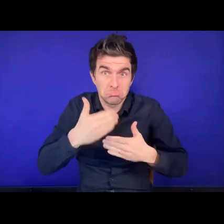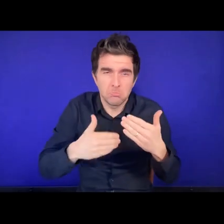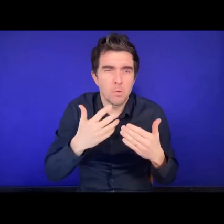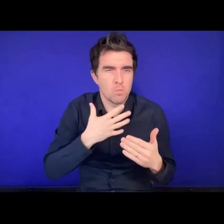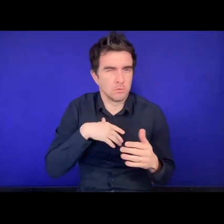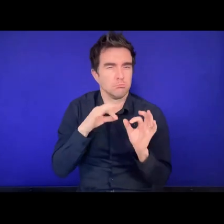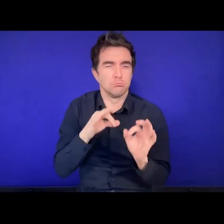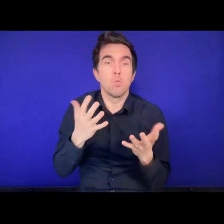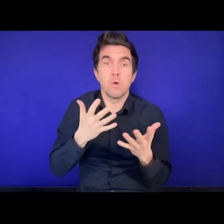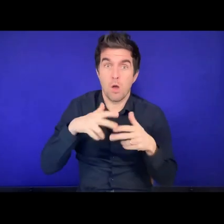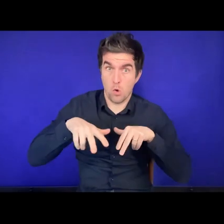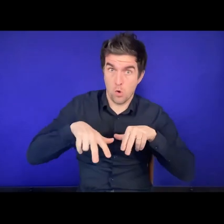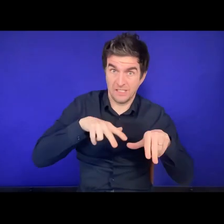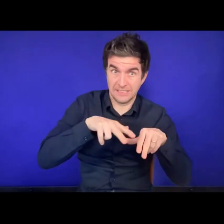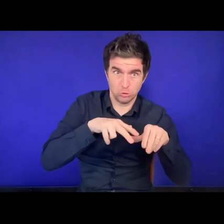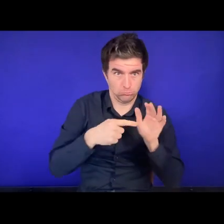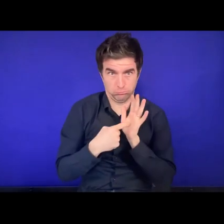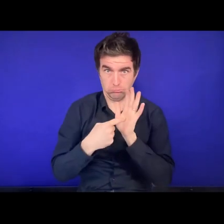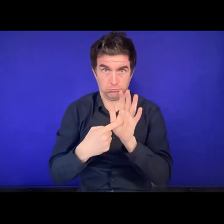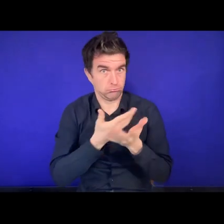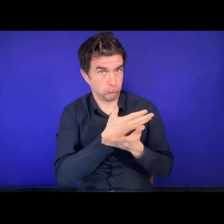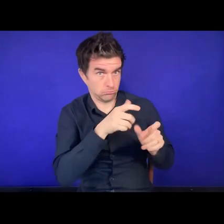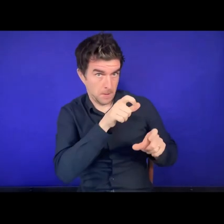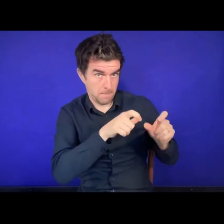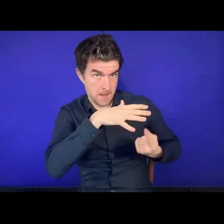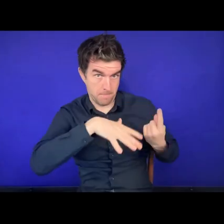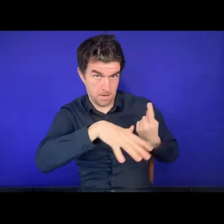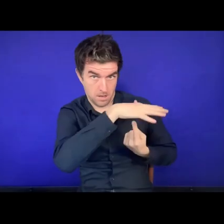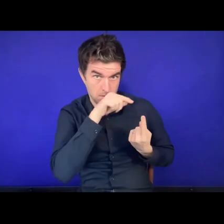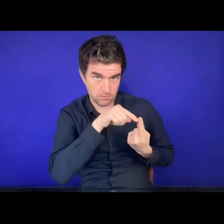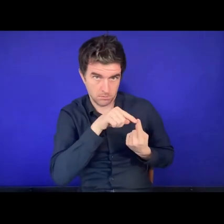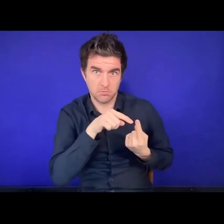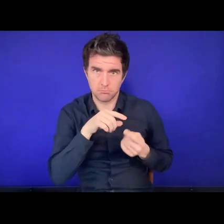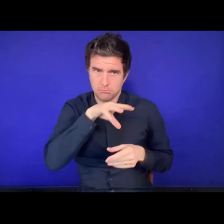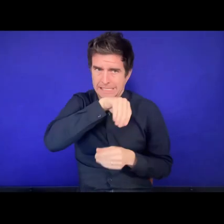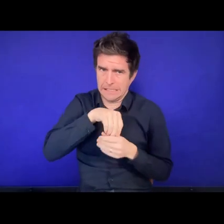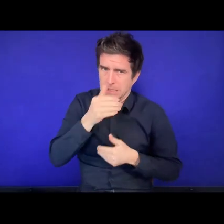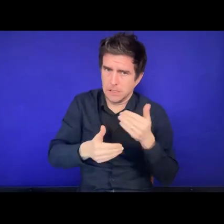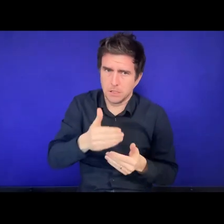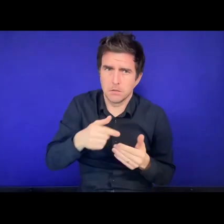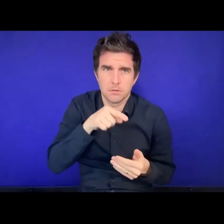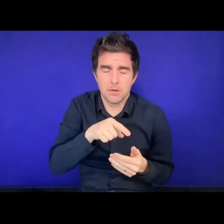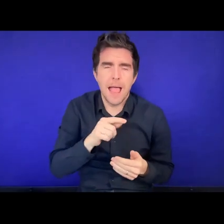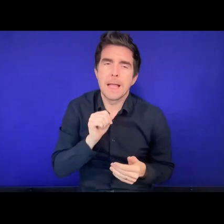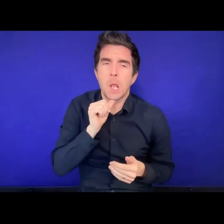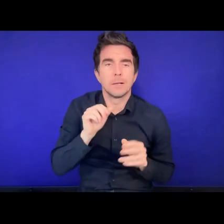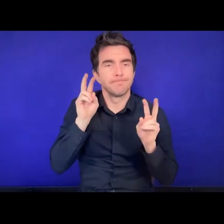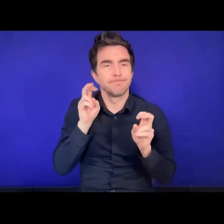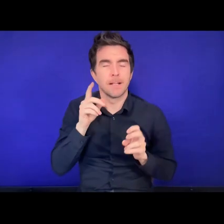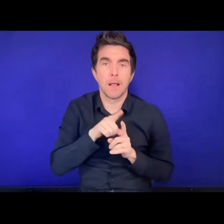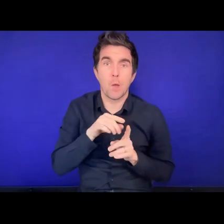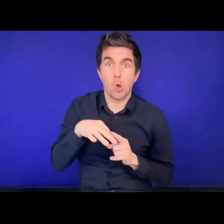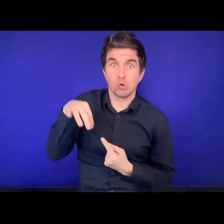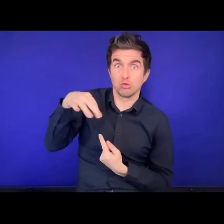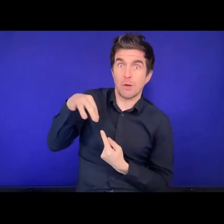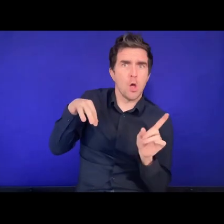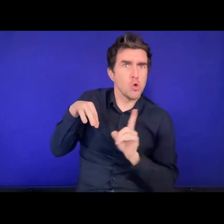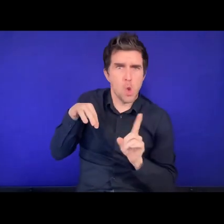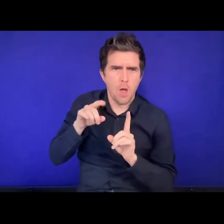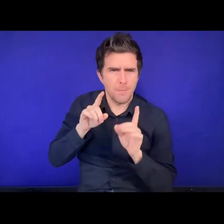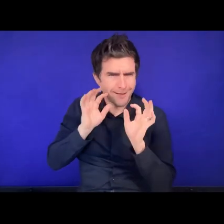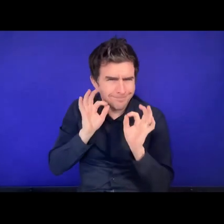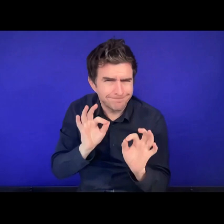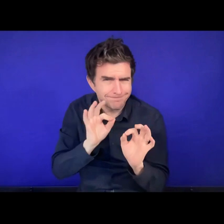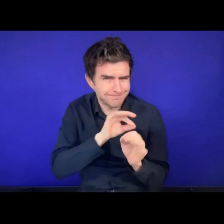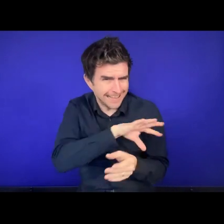but really meaningfully engaging throughout the whole process of the data value chain. And this is incredibly important. I